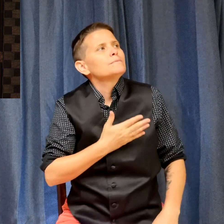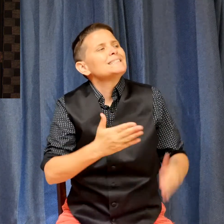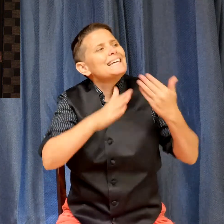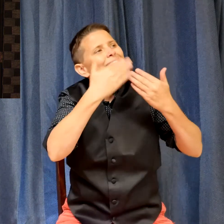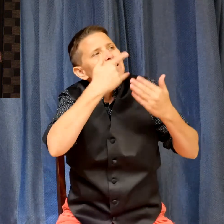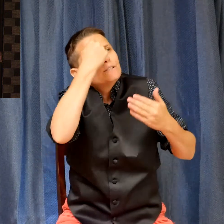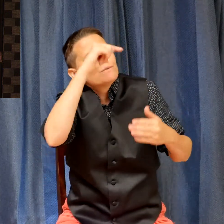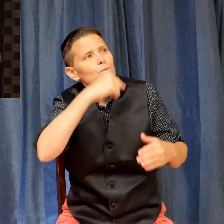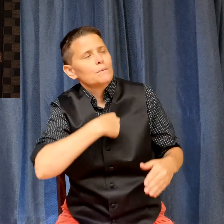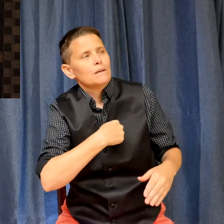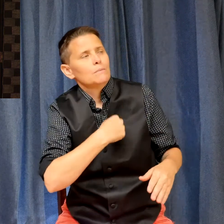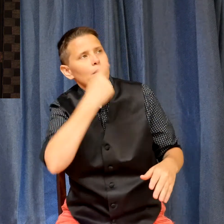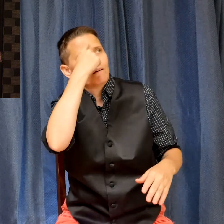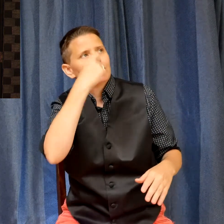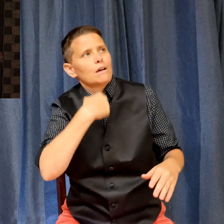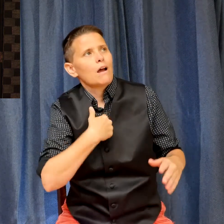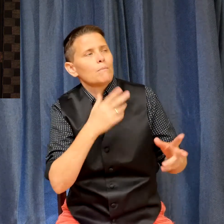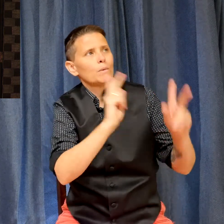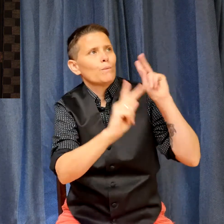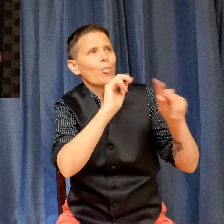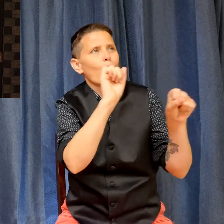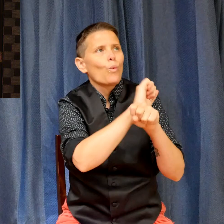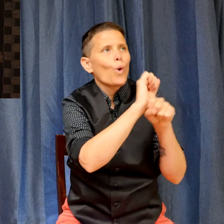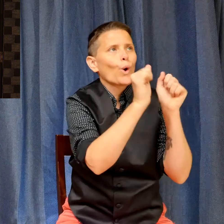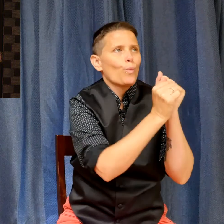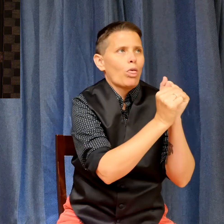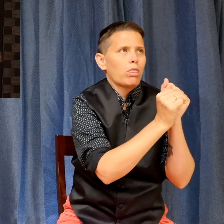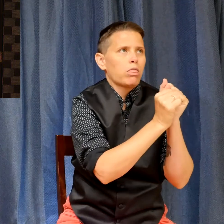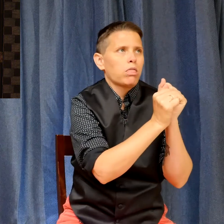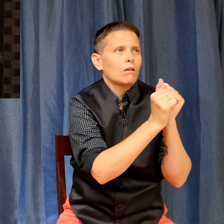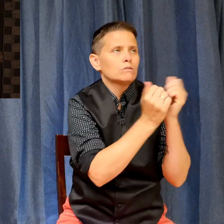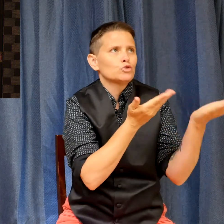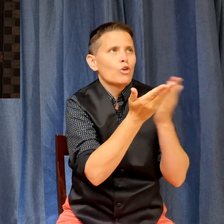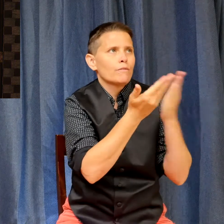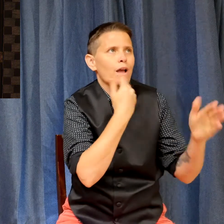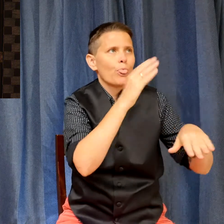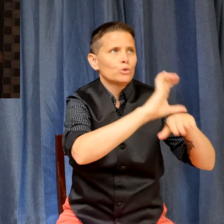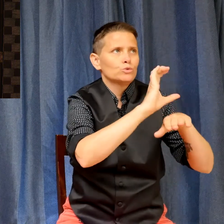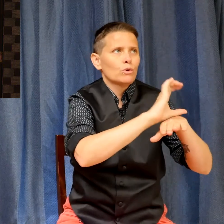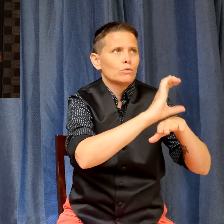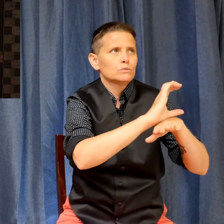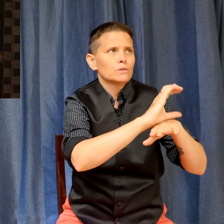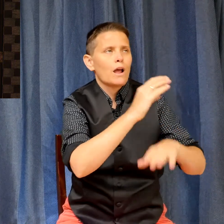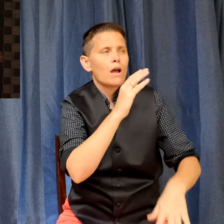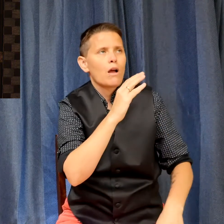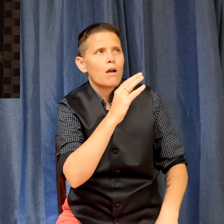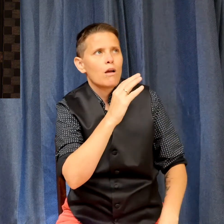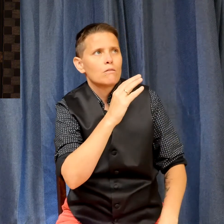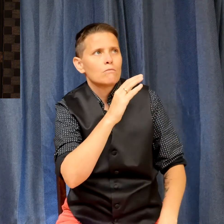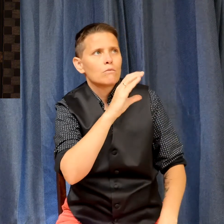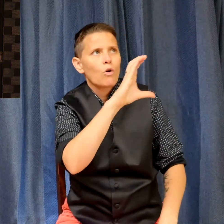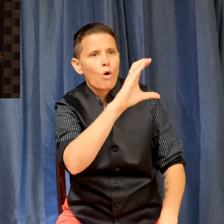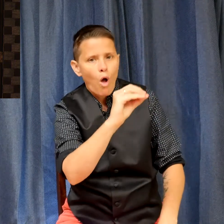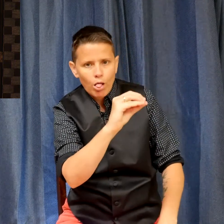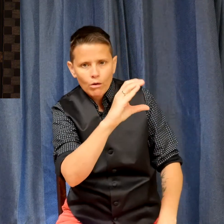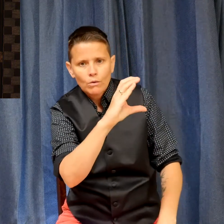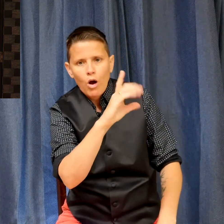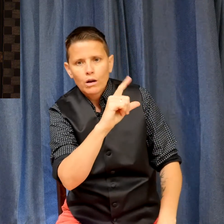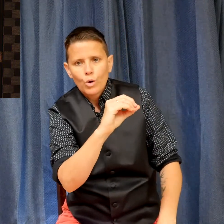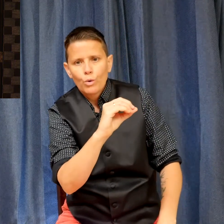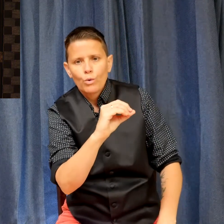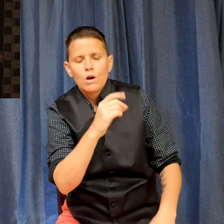key practitioners that were around me, with me. And practitioners in religious science are just like your